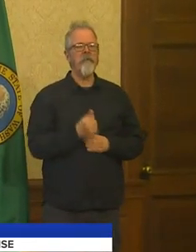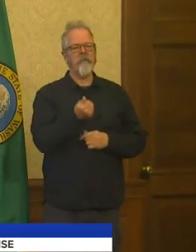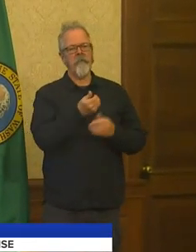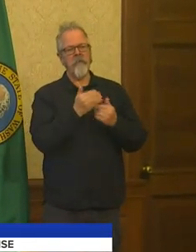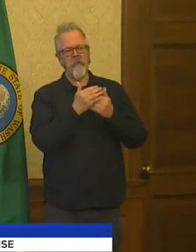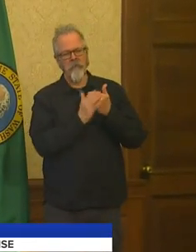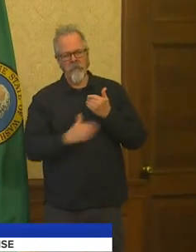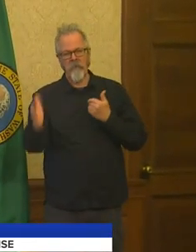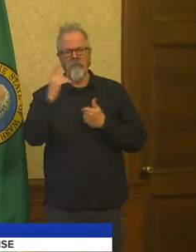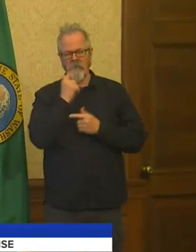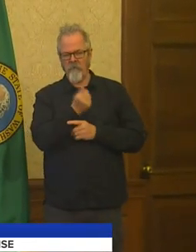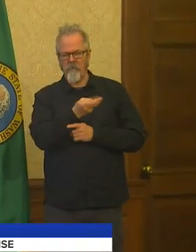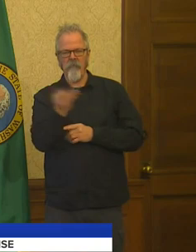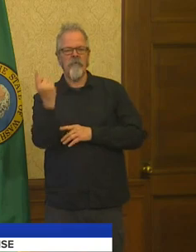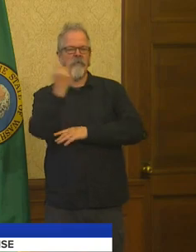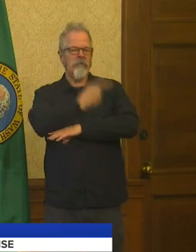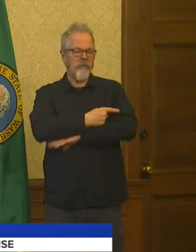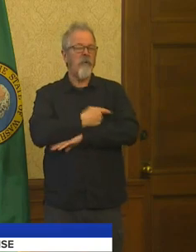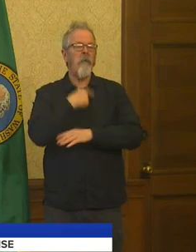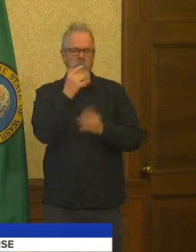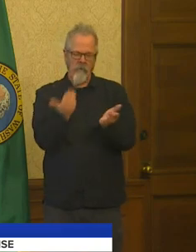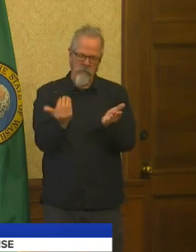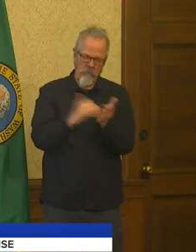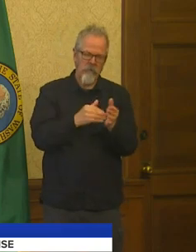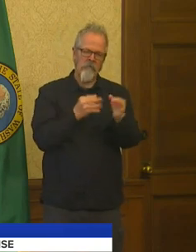well. Next question comes from Drew with King